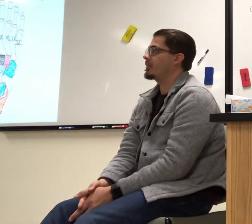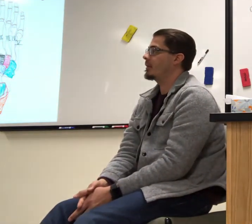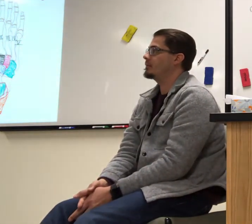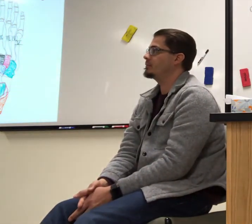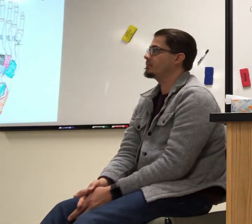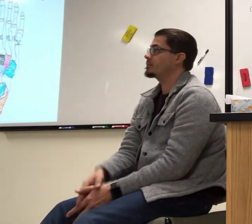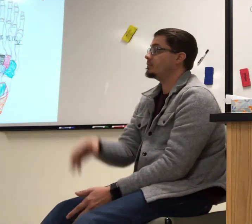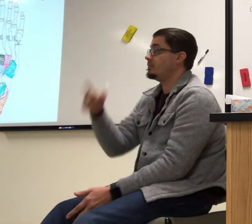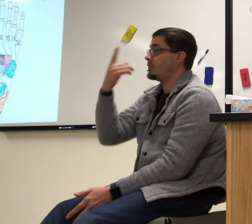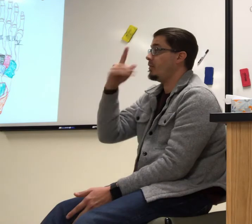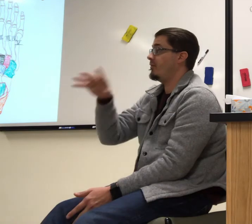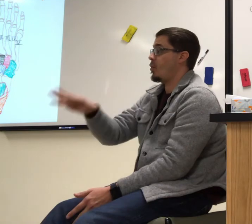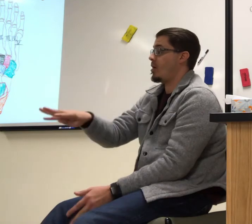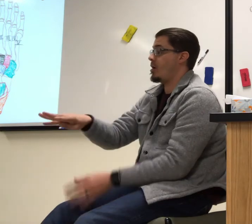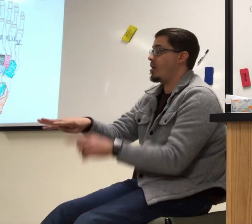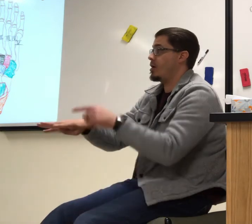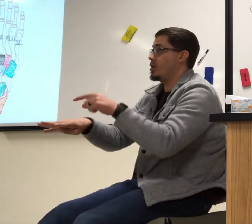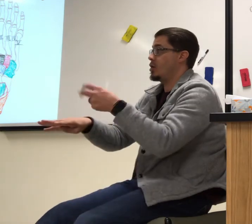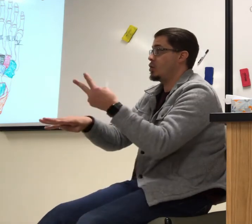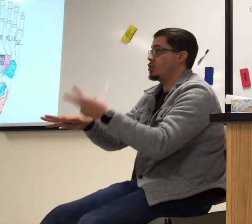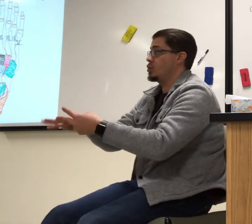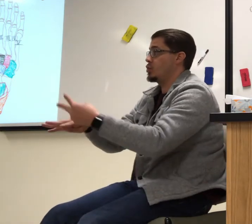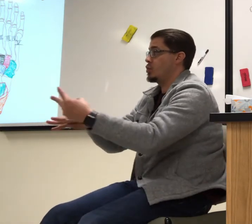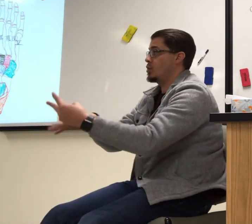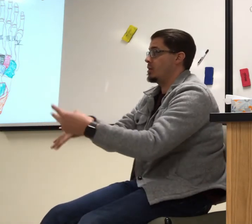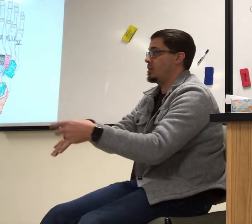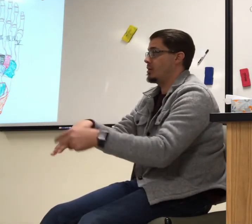But for 2 through 5,